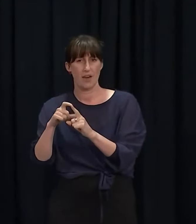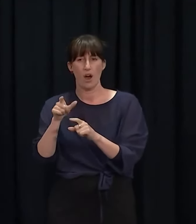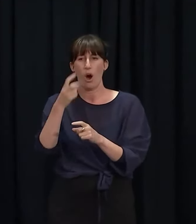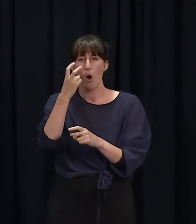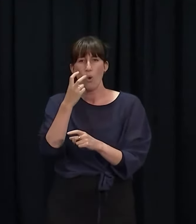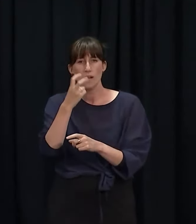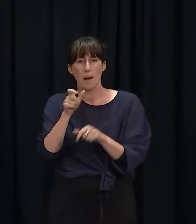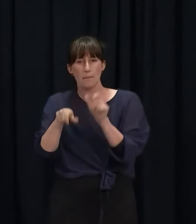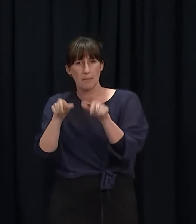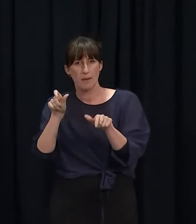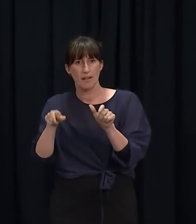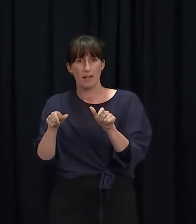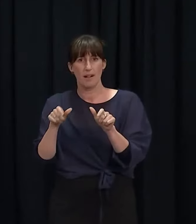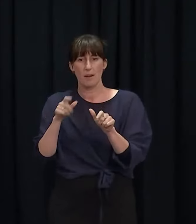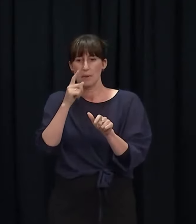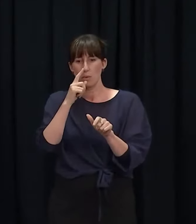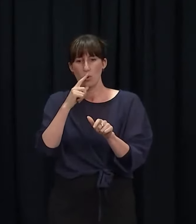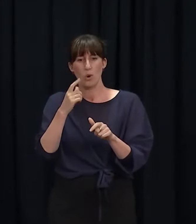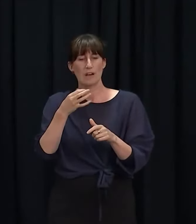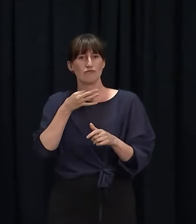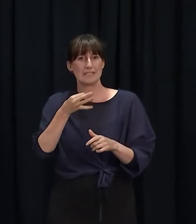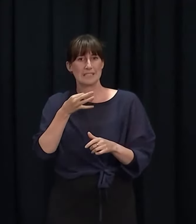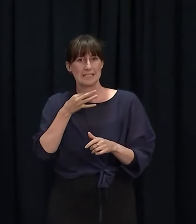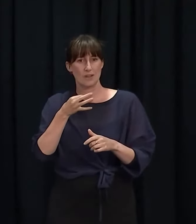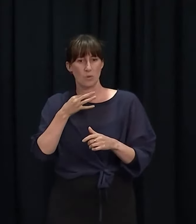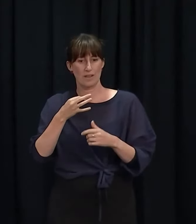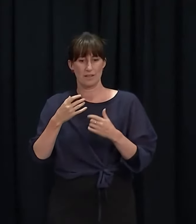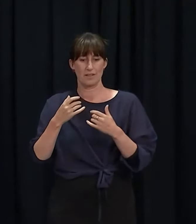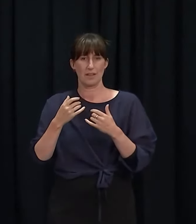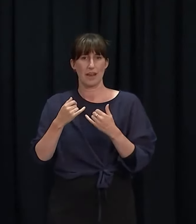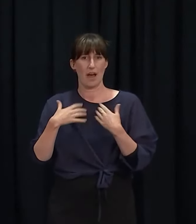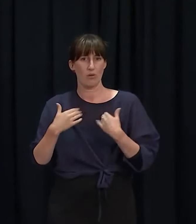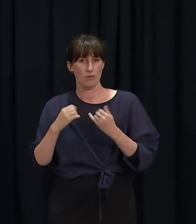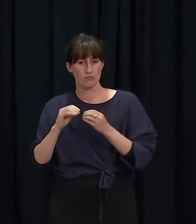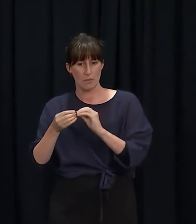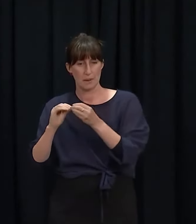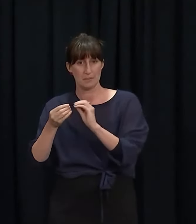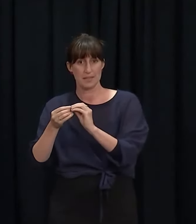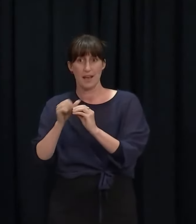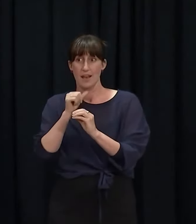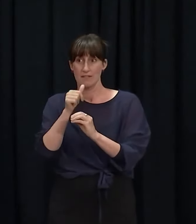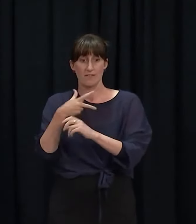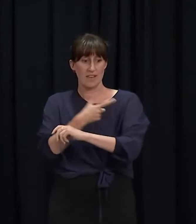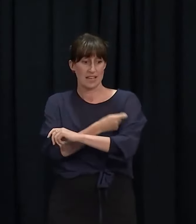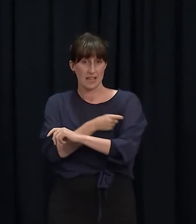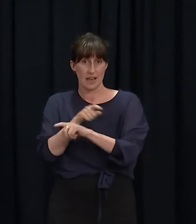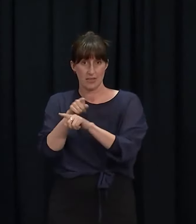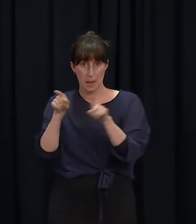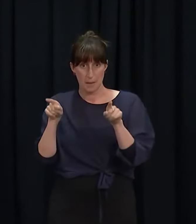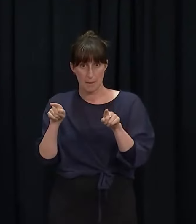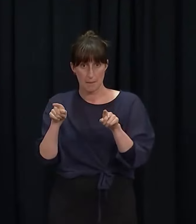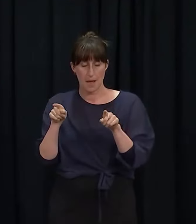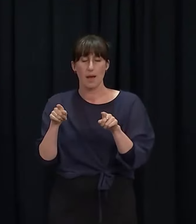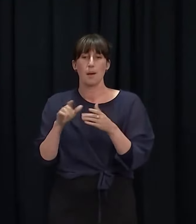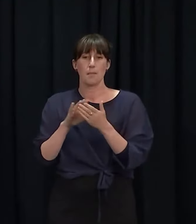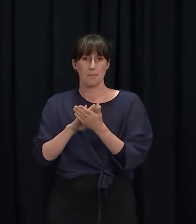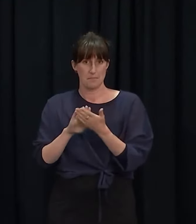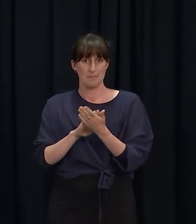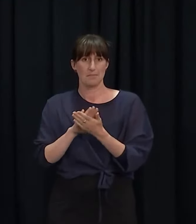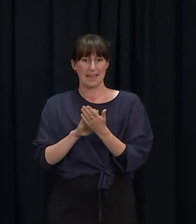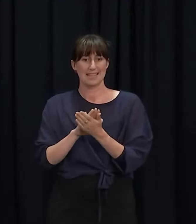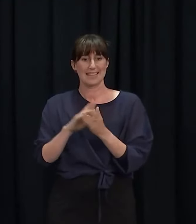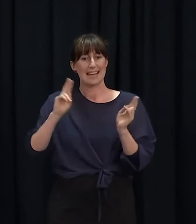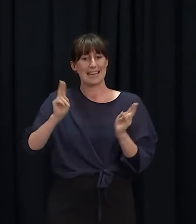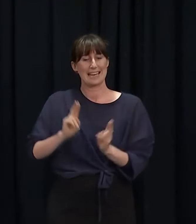those at greatest risk of serious illness play a major role in preventing widespread outbreaks. And so my message to